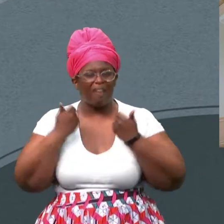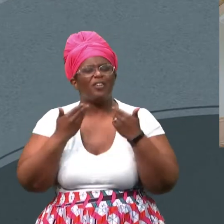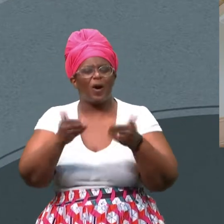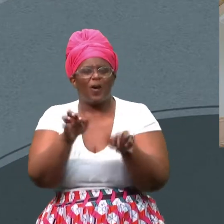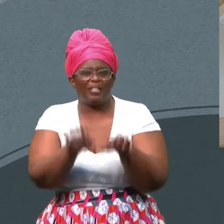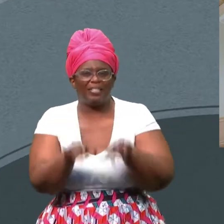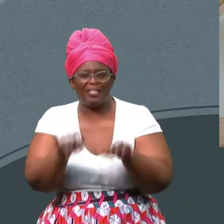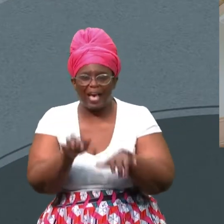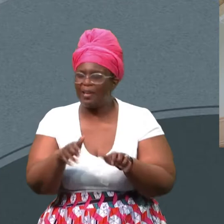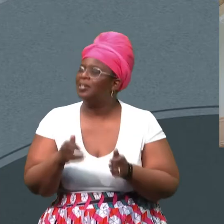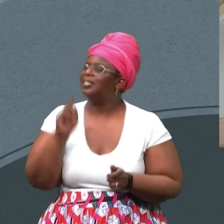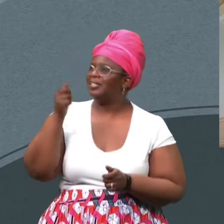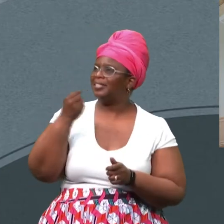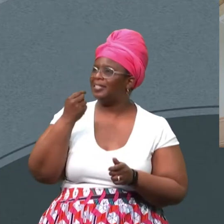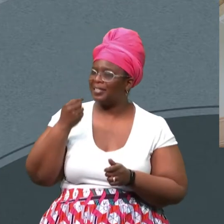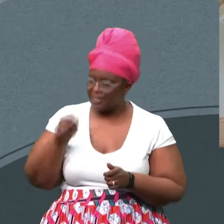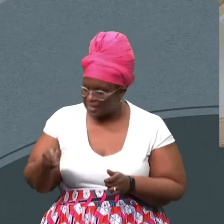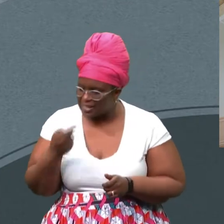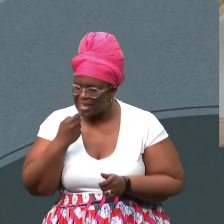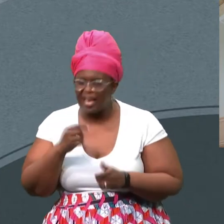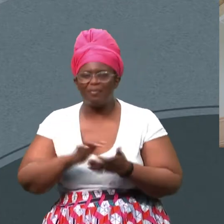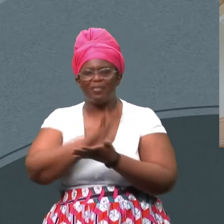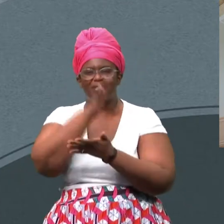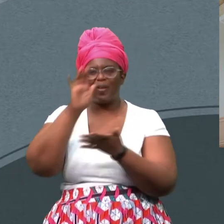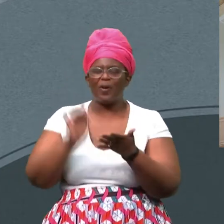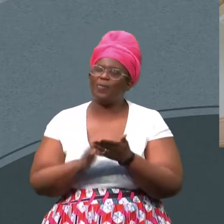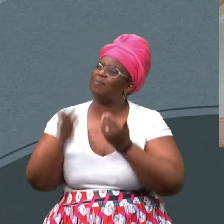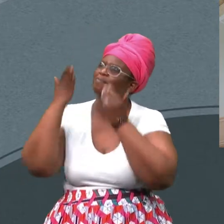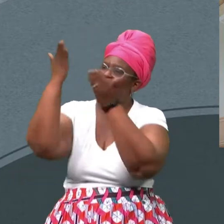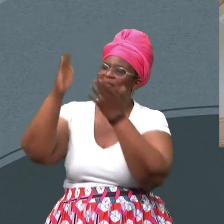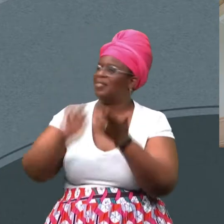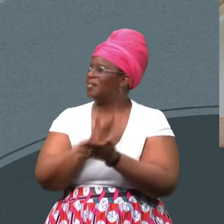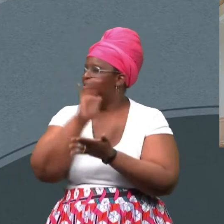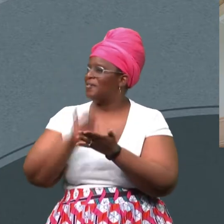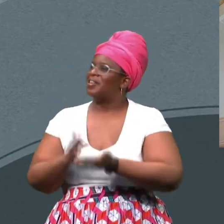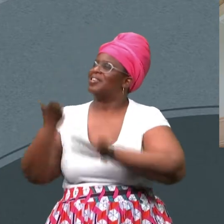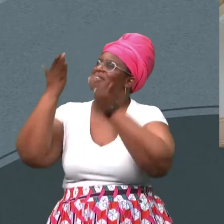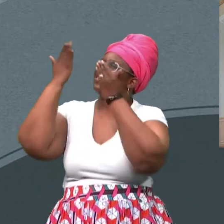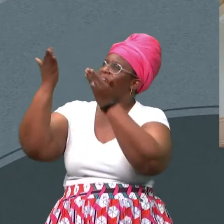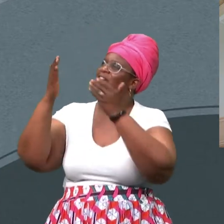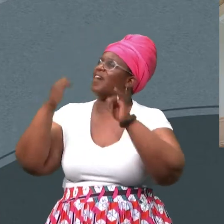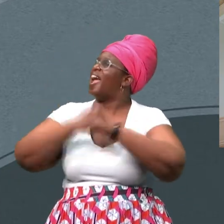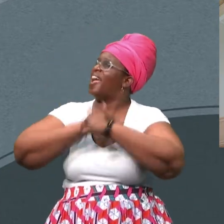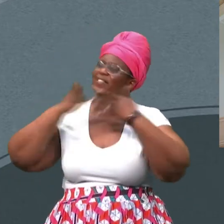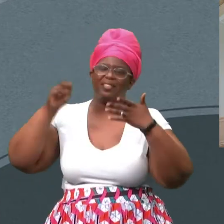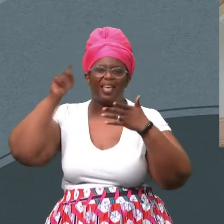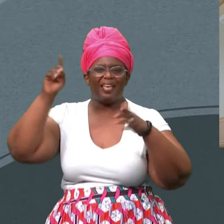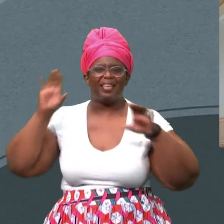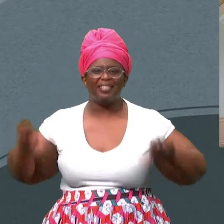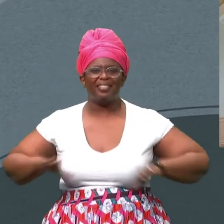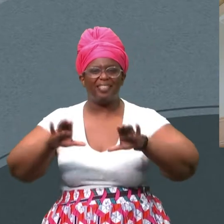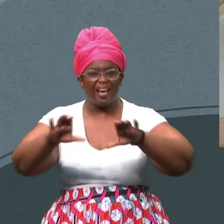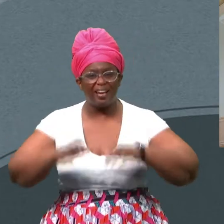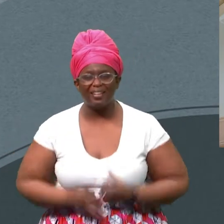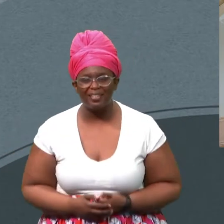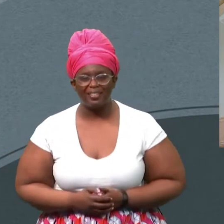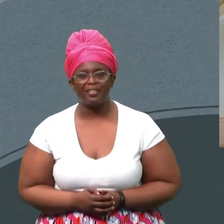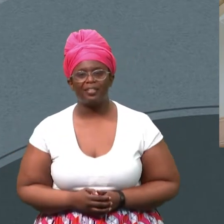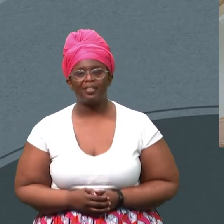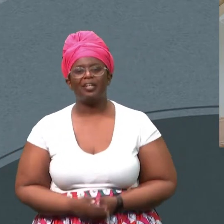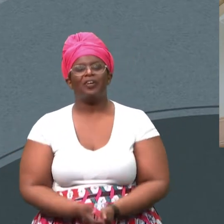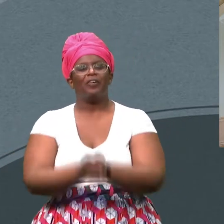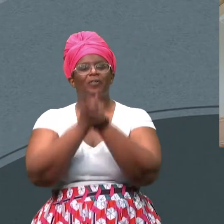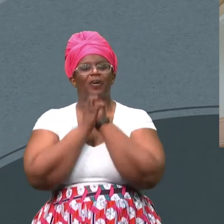the glory. To God be the glory for all the things that he has done. Worship, worship. Somebody